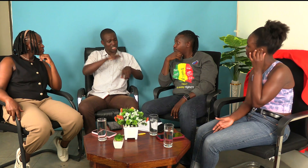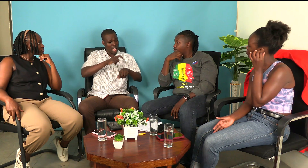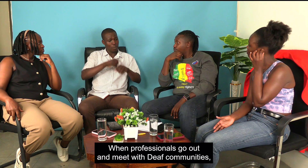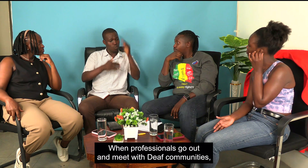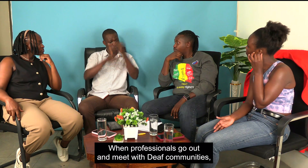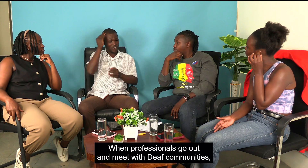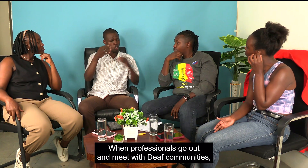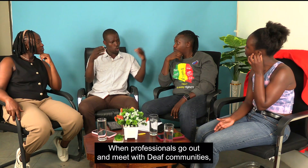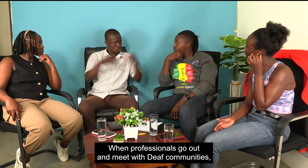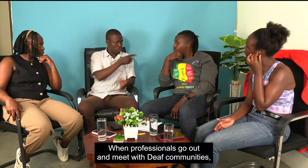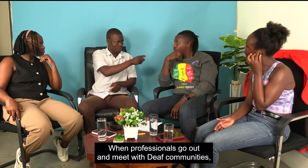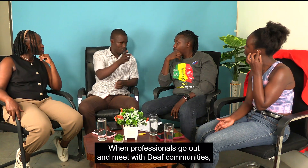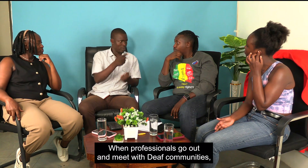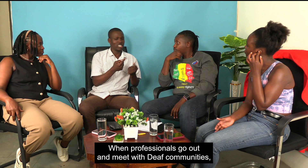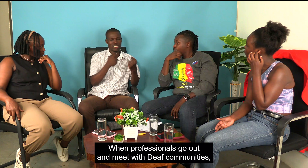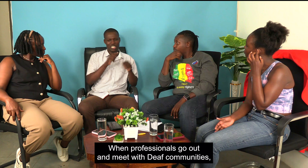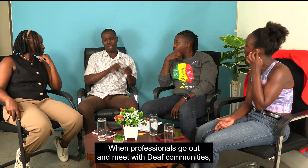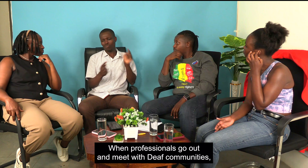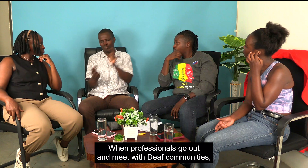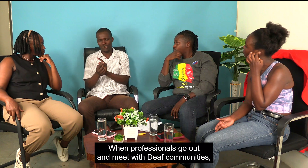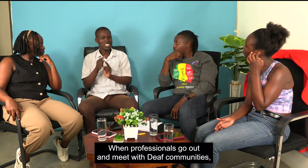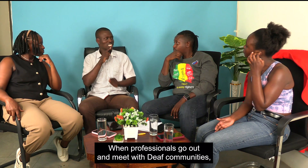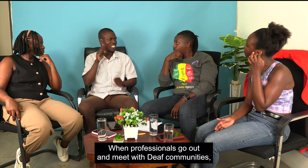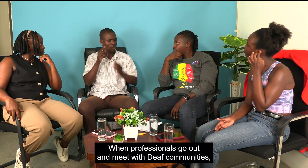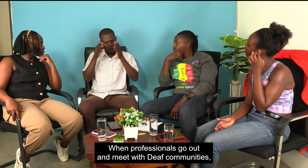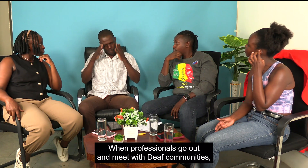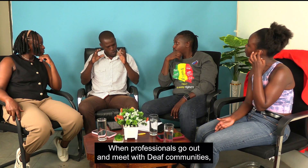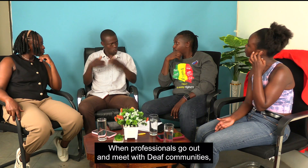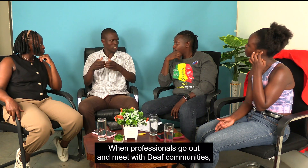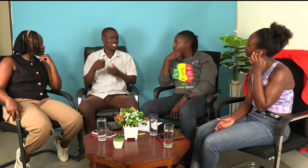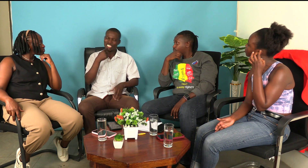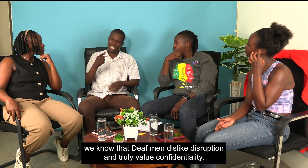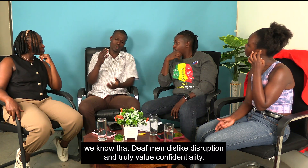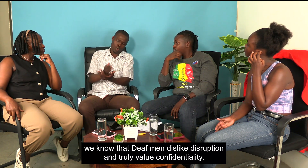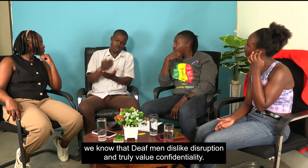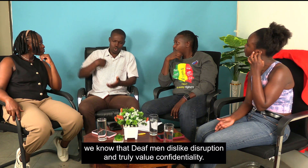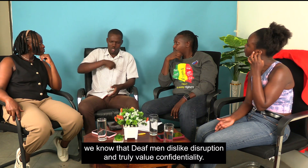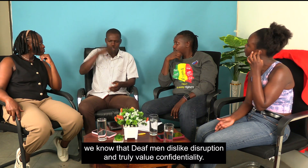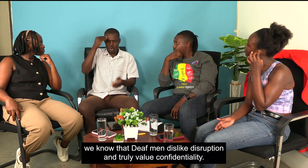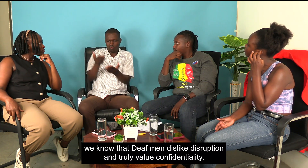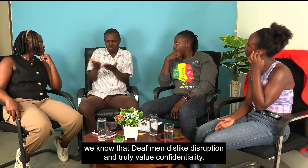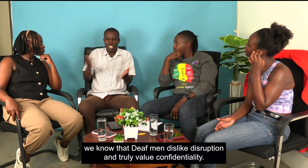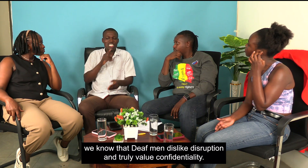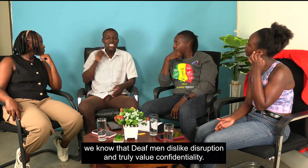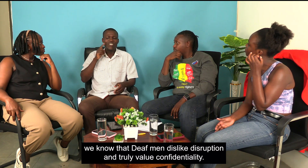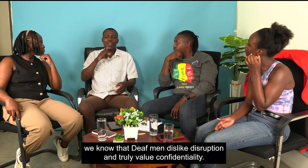Then thirdly, on the professional group, when you come and meet a deaf person in deaf community,